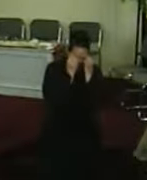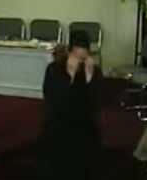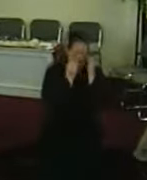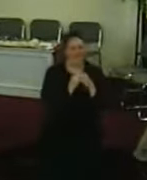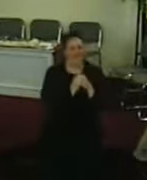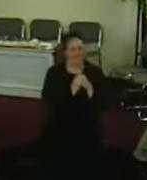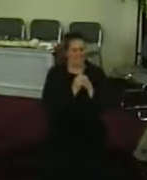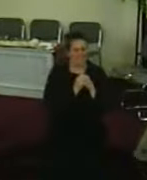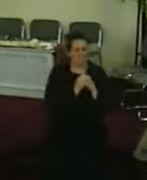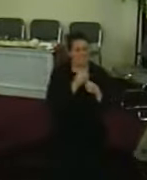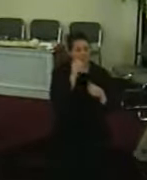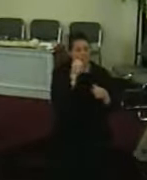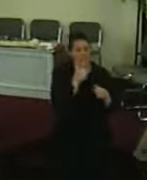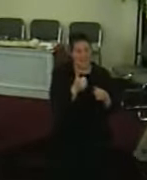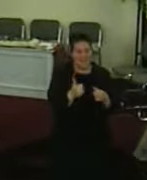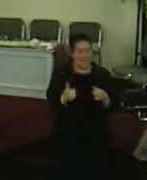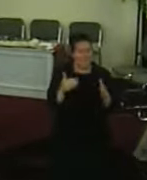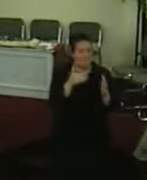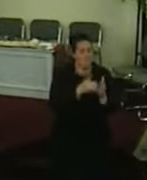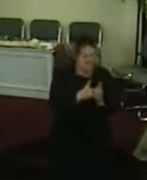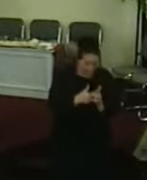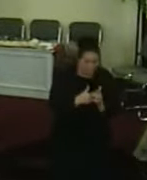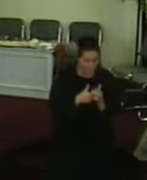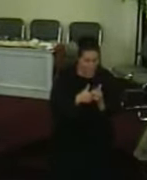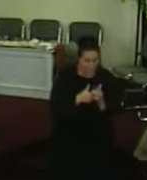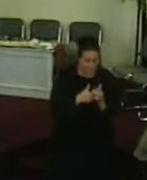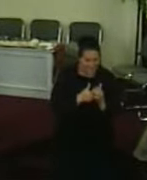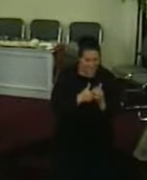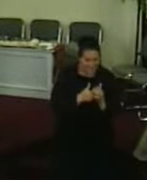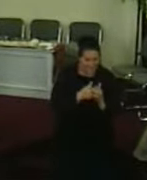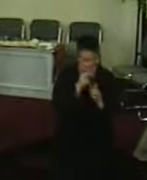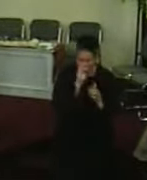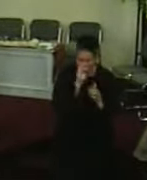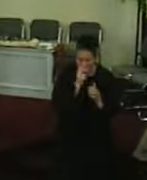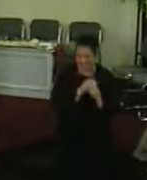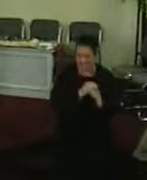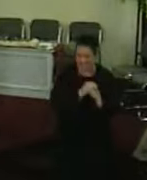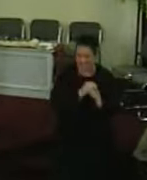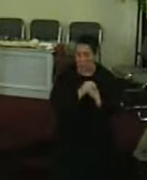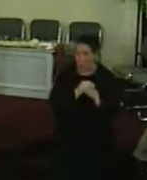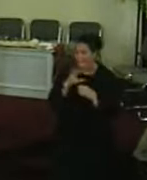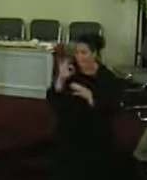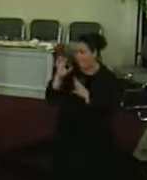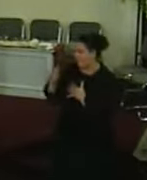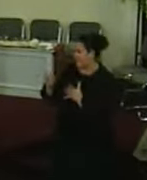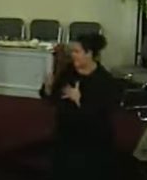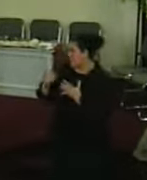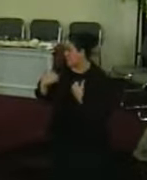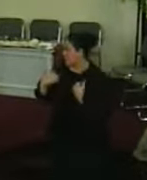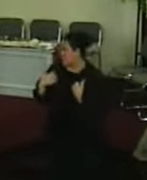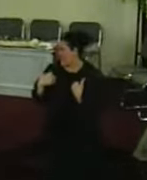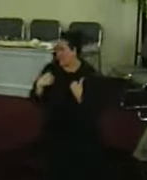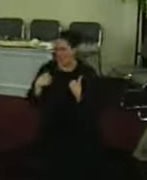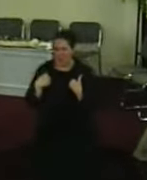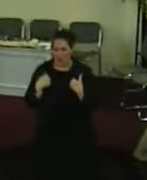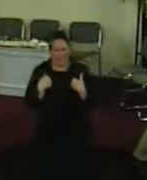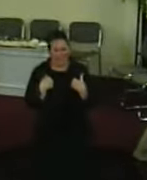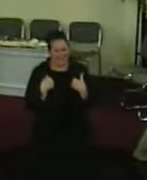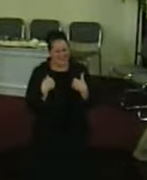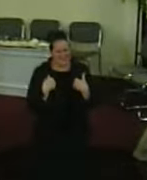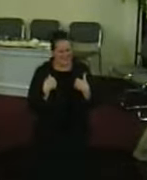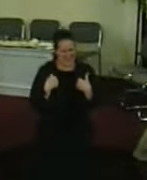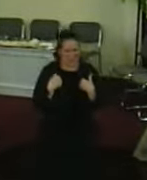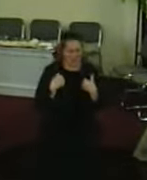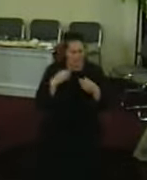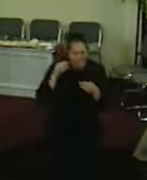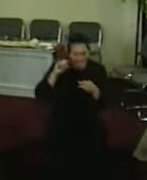Tens of thousands. Now, Pastor, if we get a slide and we could scrape off one of those little boogers